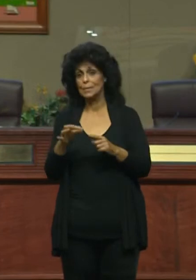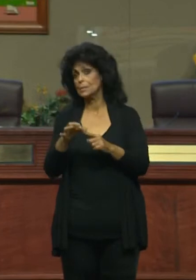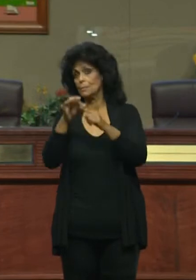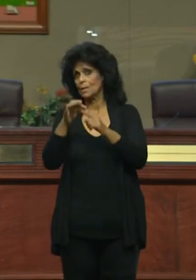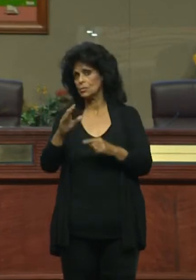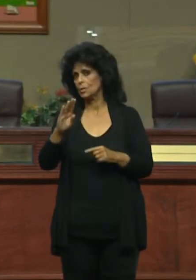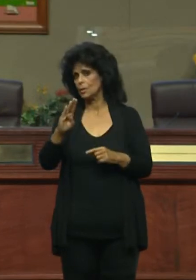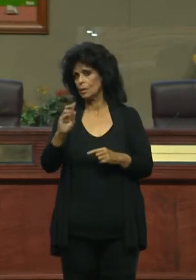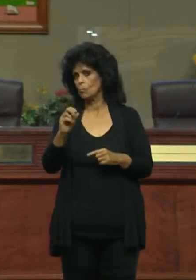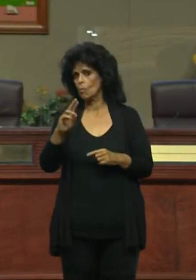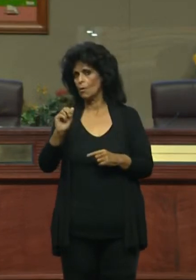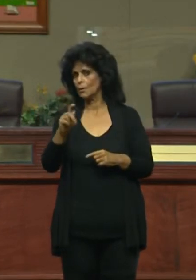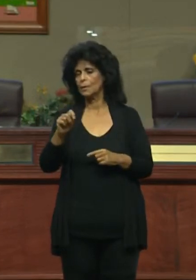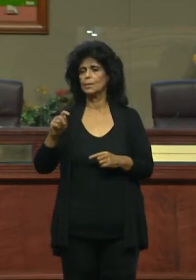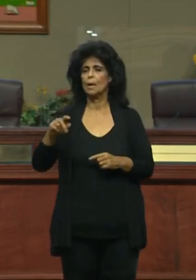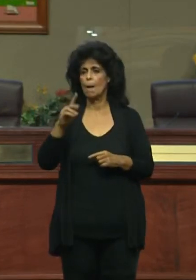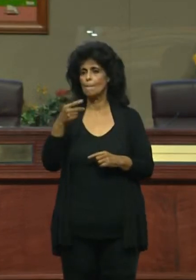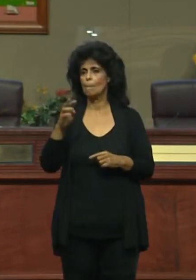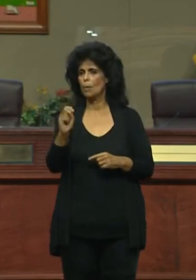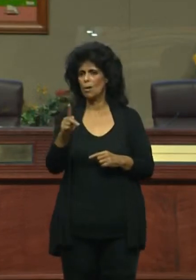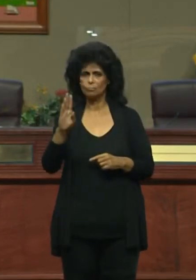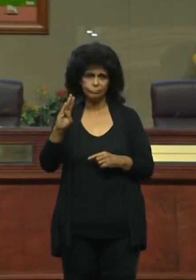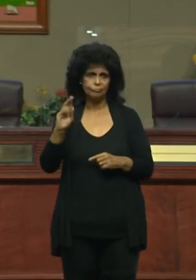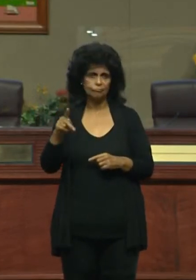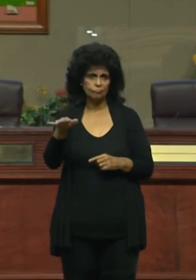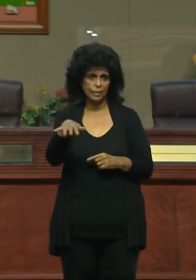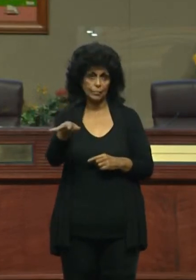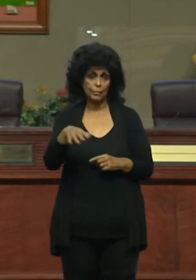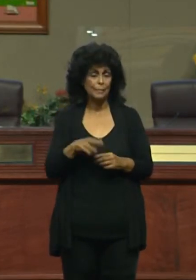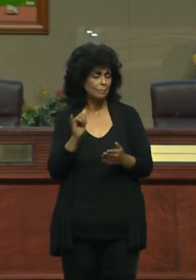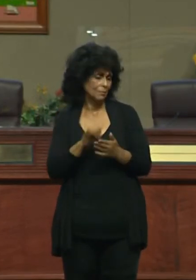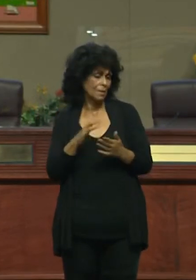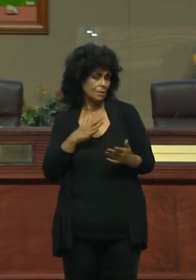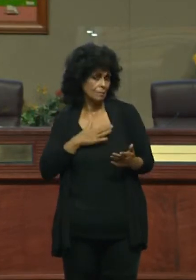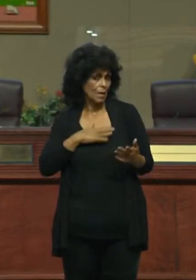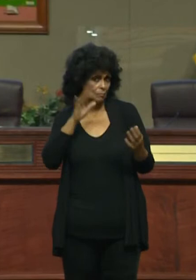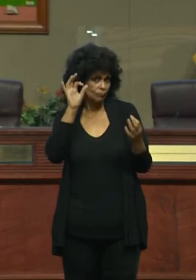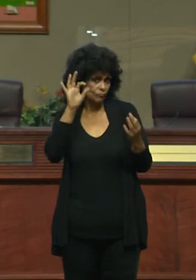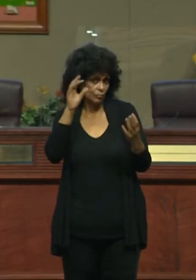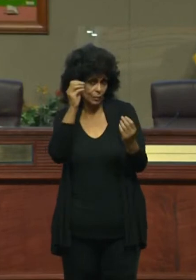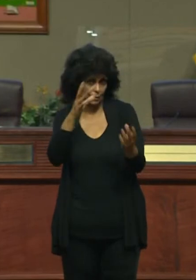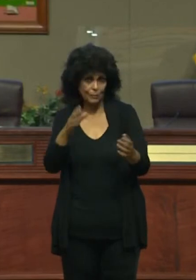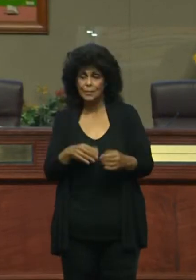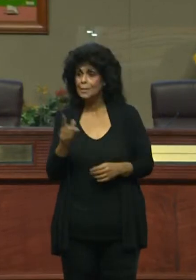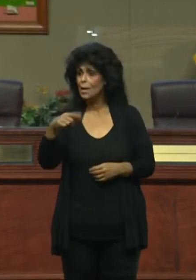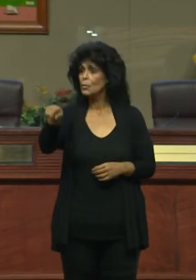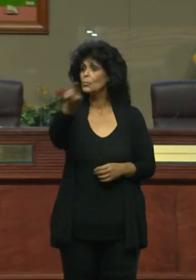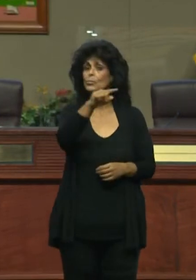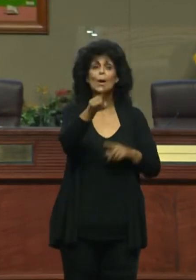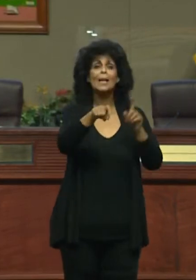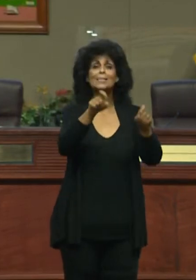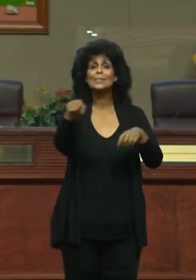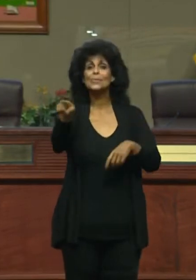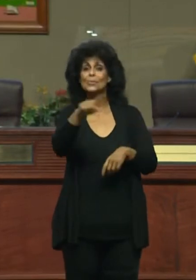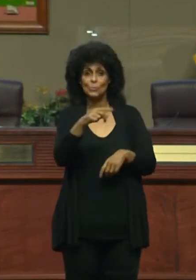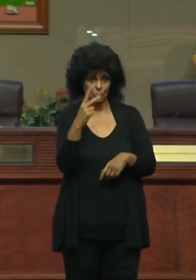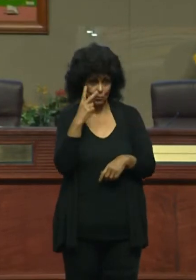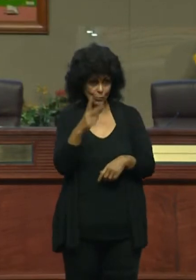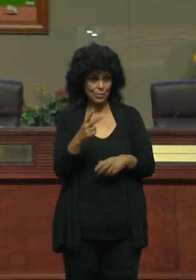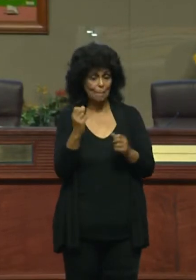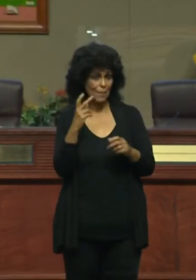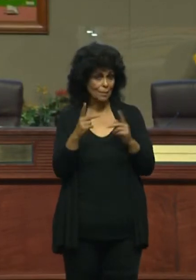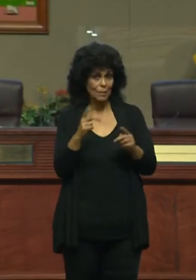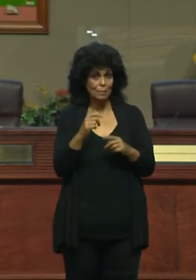So that's the feedback I would give you at this point. To the media, do you all see a lot of people not wearing I